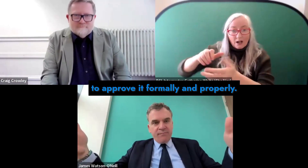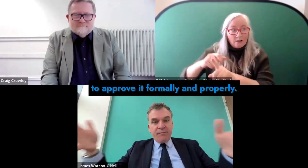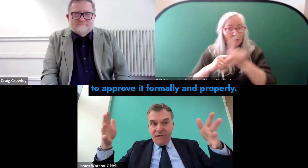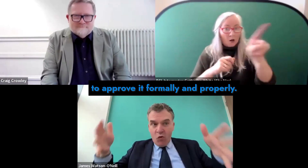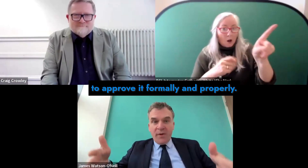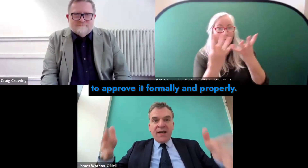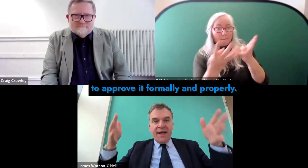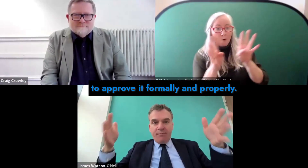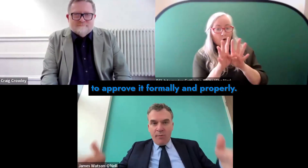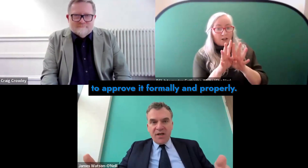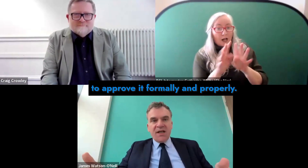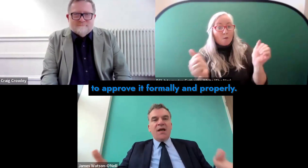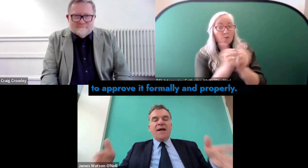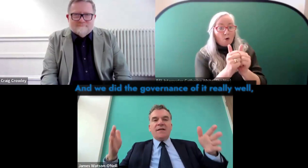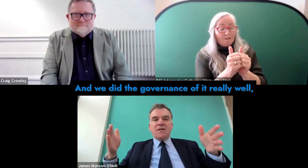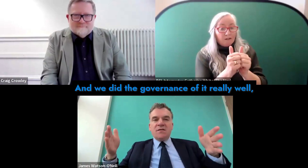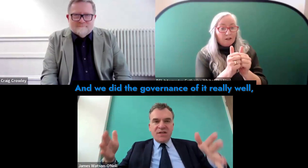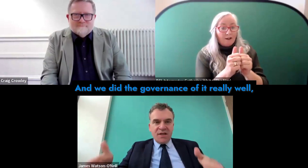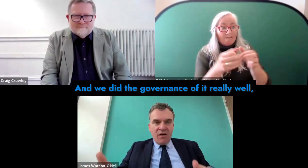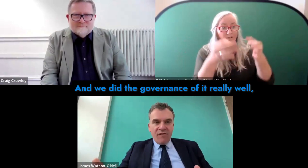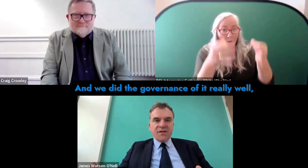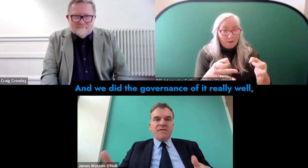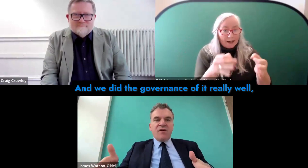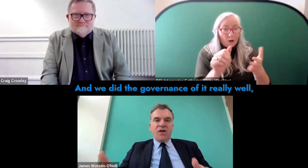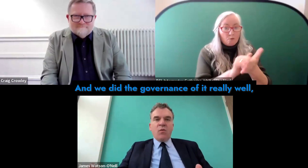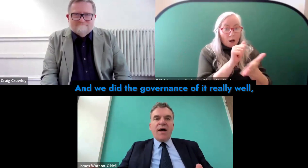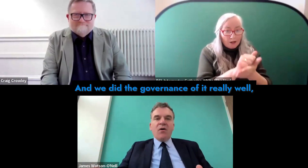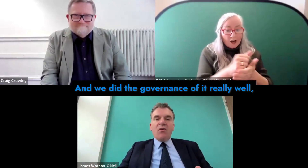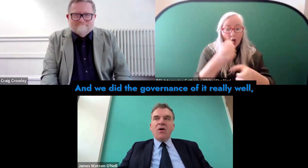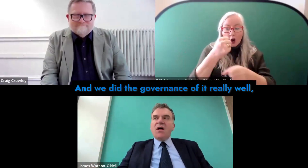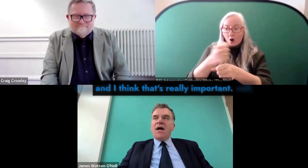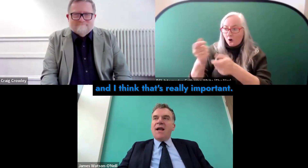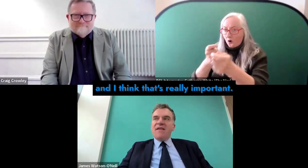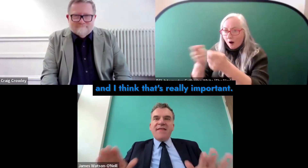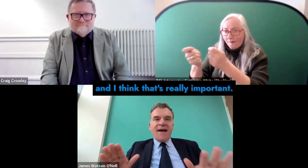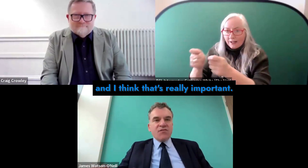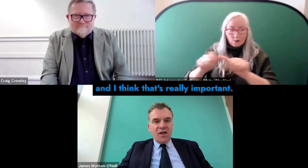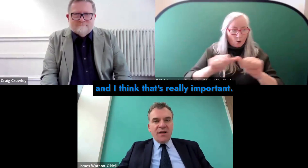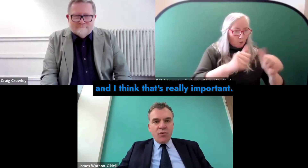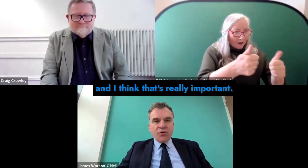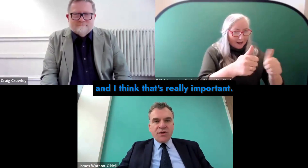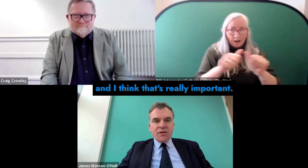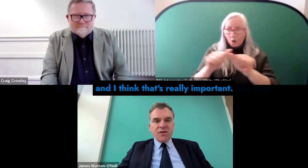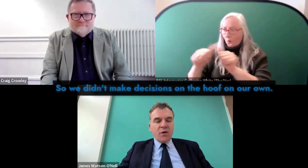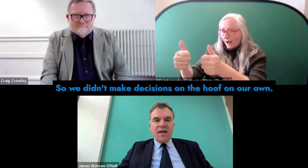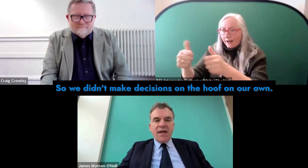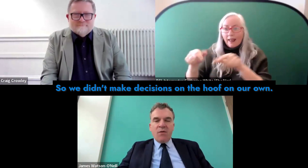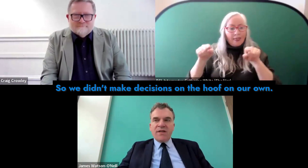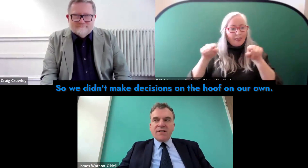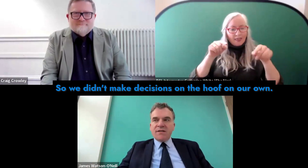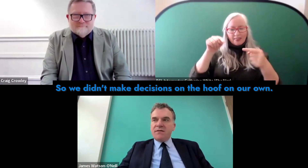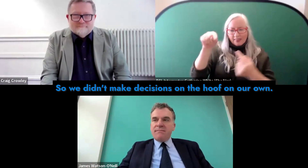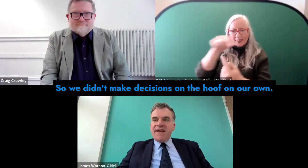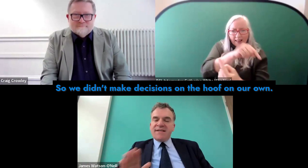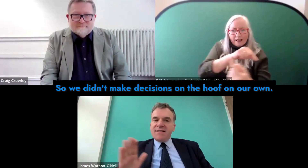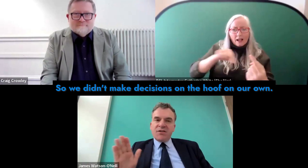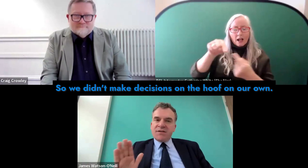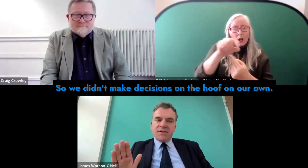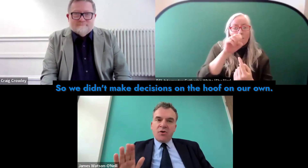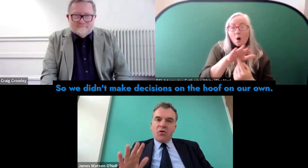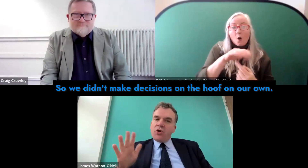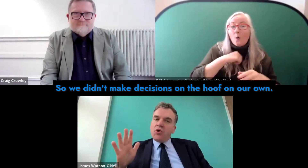to approve it formally and properly, and we did the governance of it really well. And I think that's really important. So we didn't